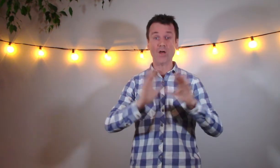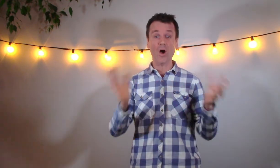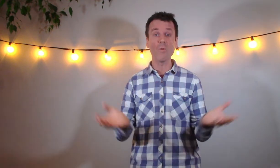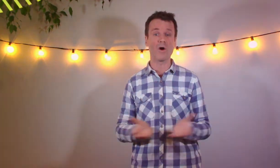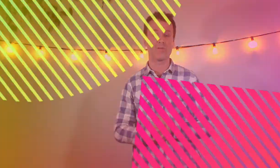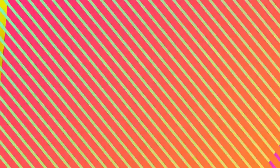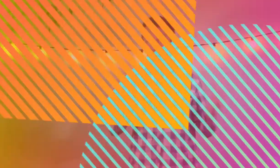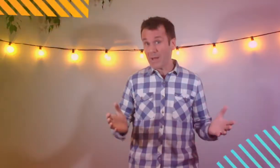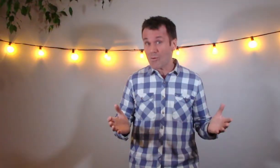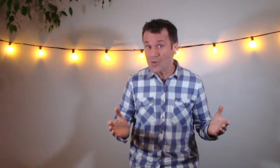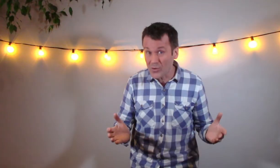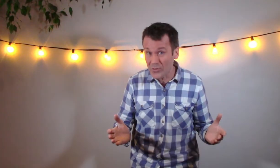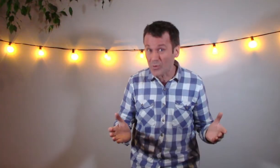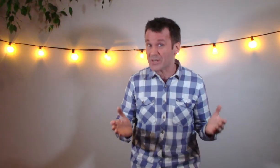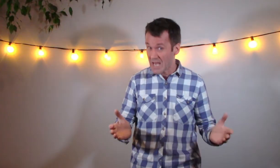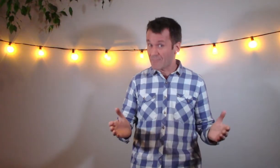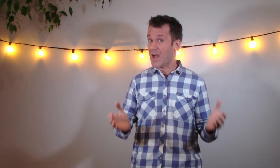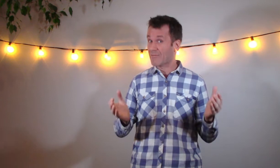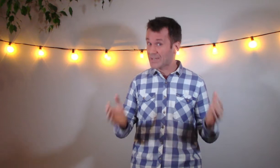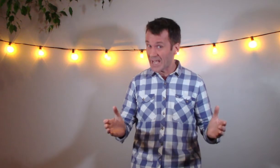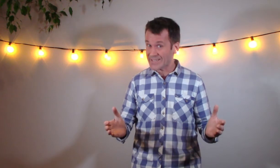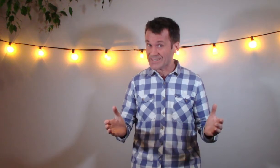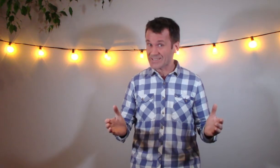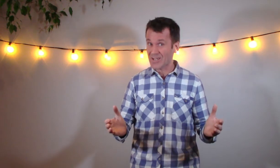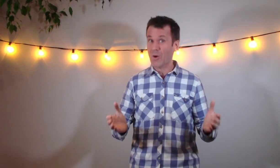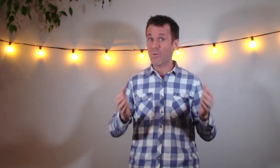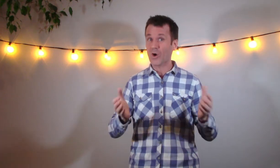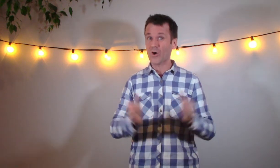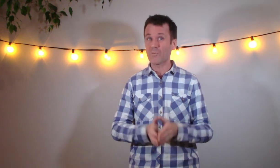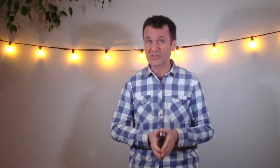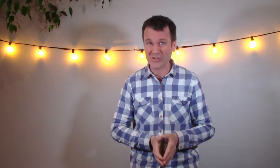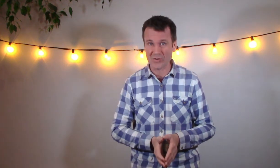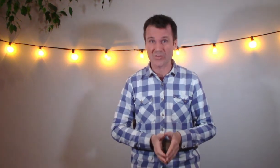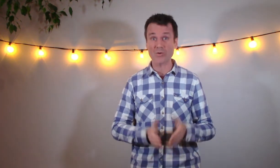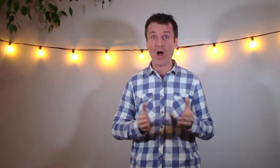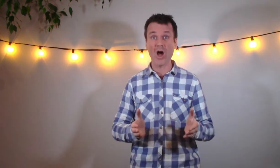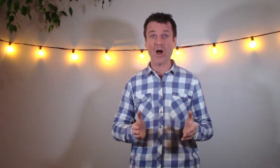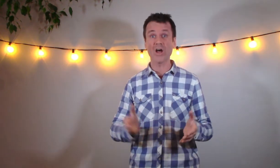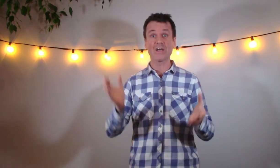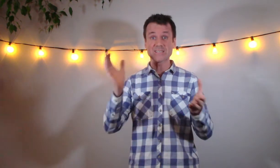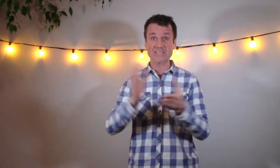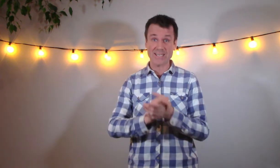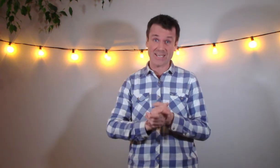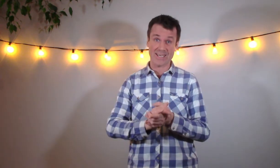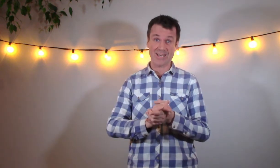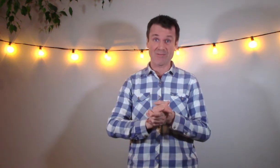whole world. I bet Ruth would never have guessed what God would do through her sticking with